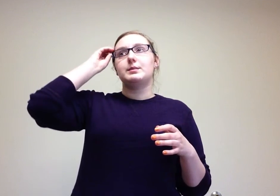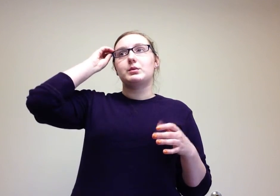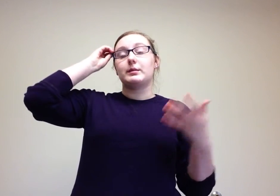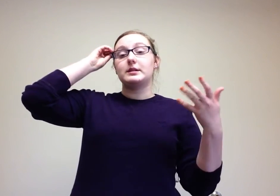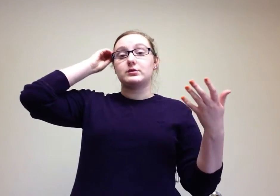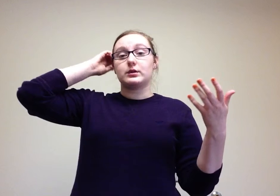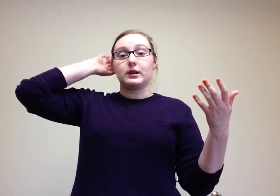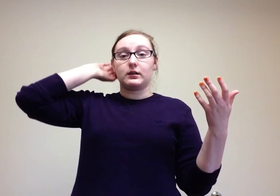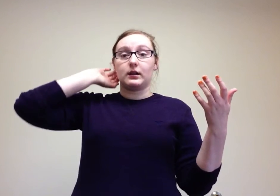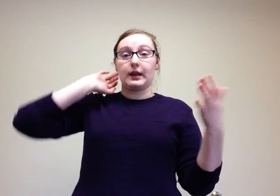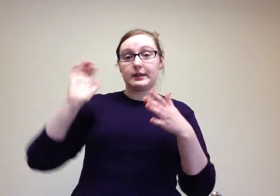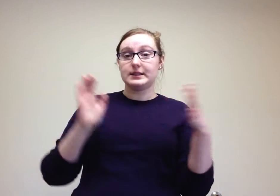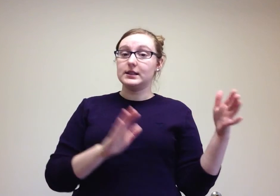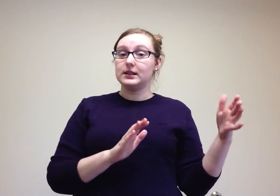were administering LSD